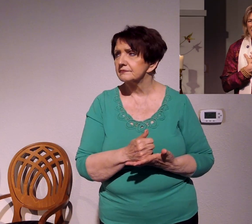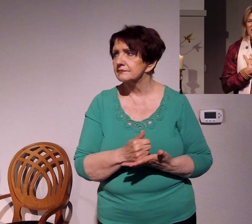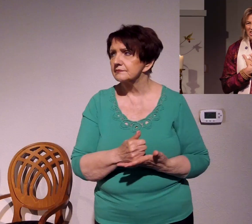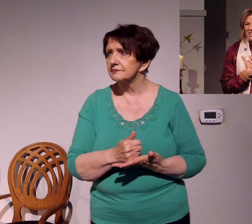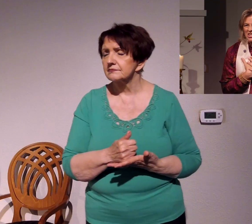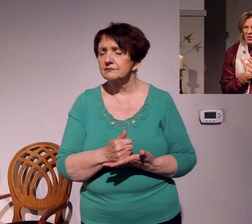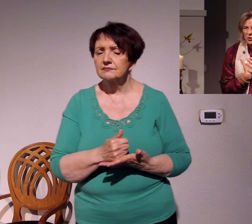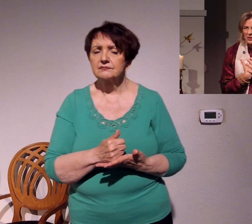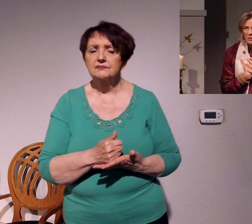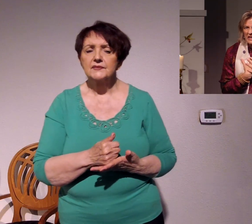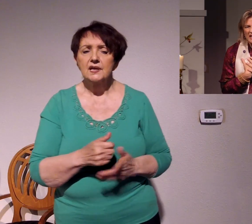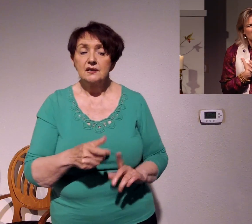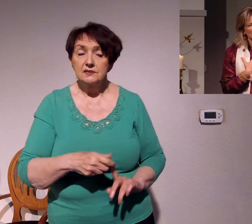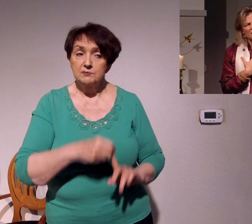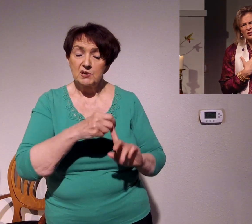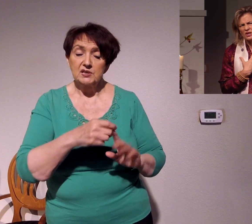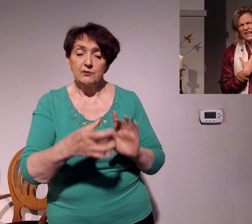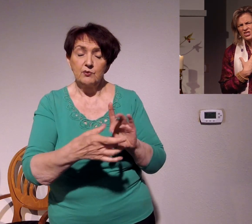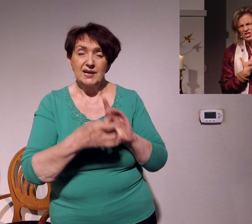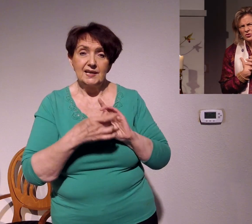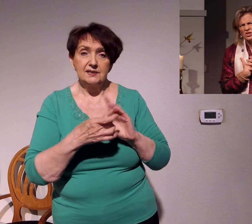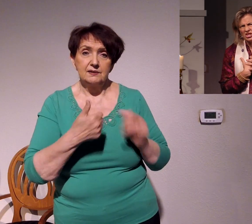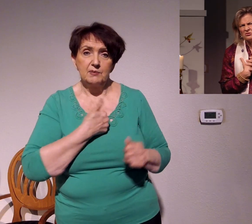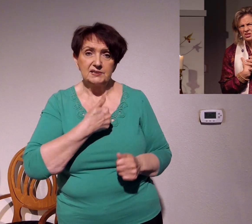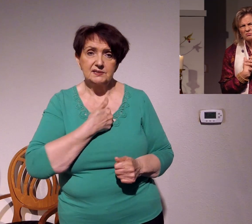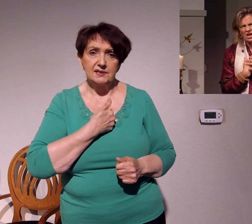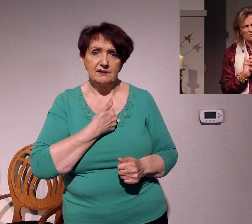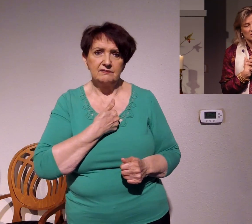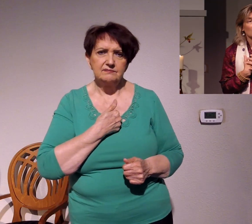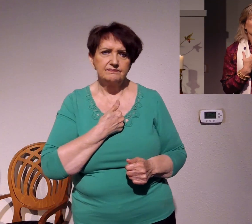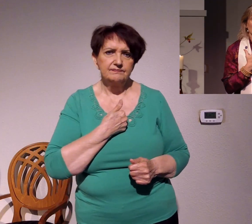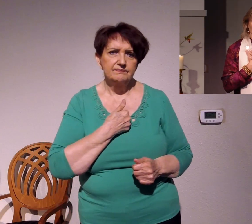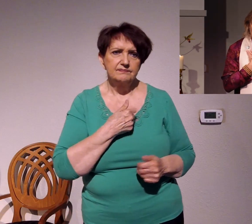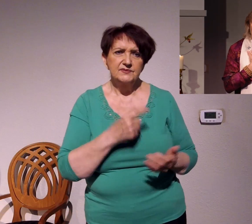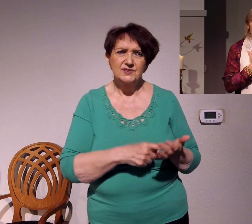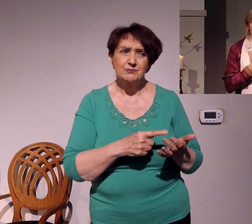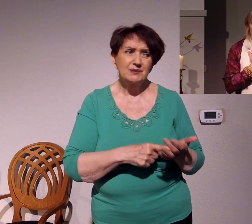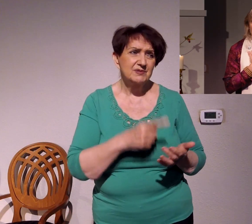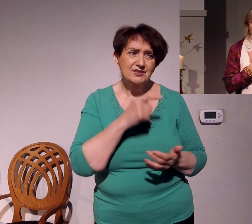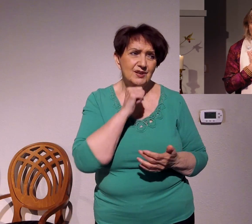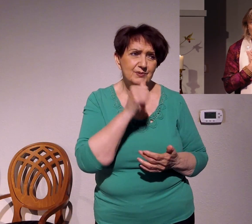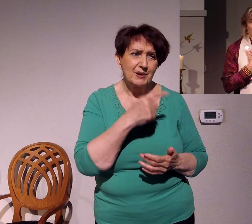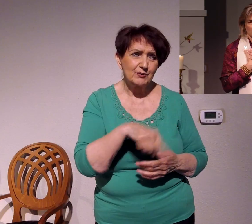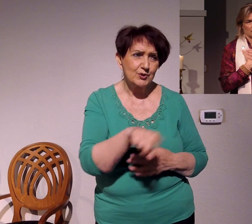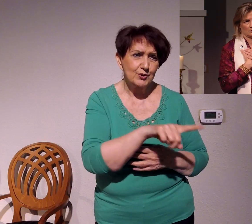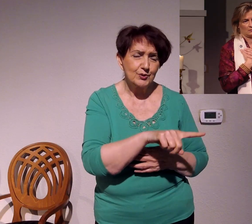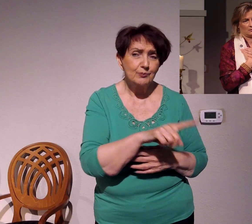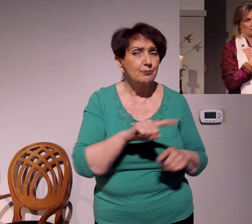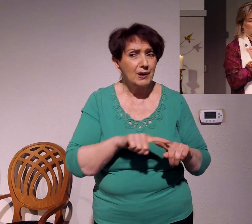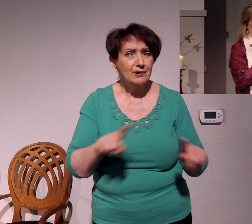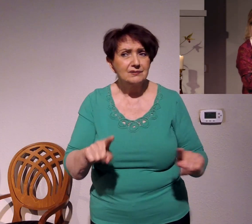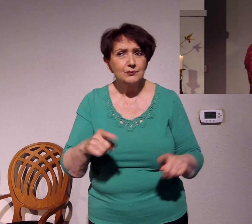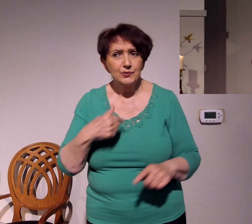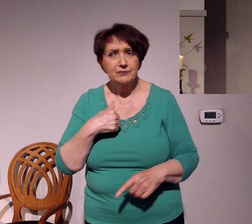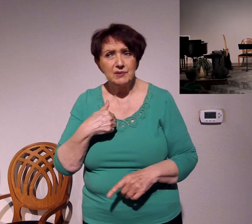has especially to do with me. Not so much when it has to do with you sometimes, but when it has to do with me.